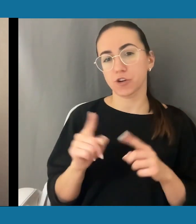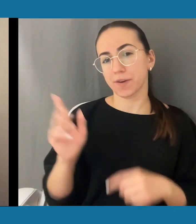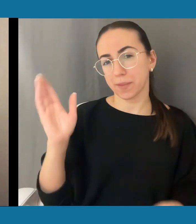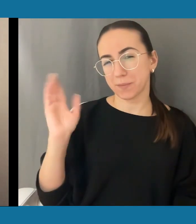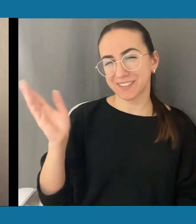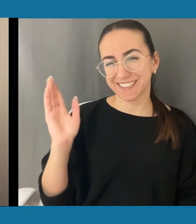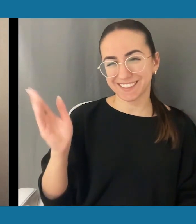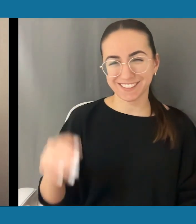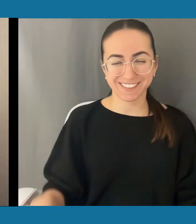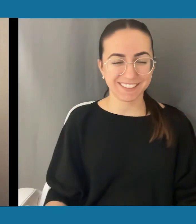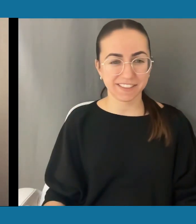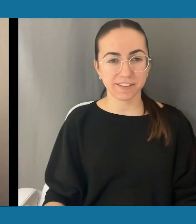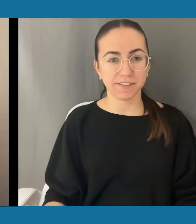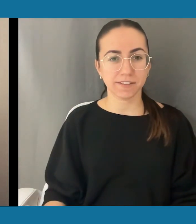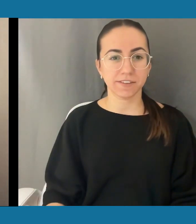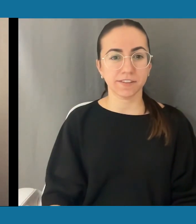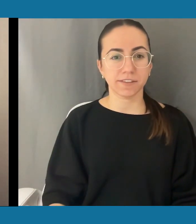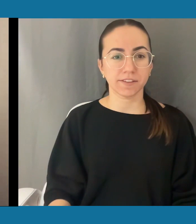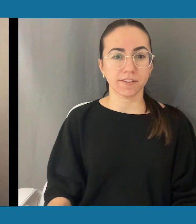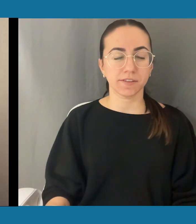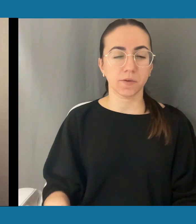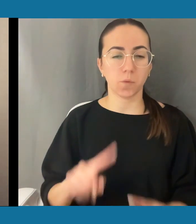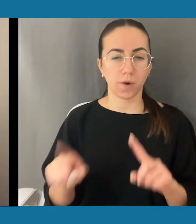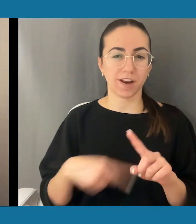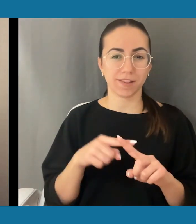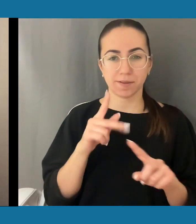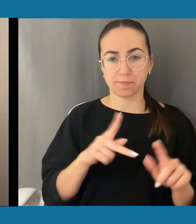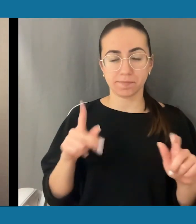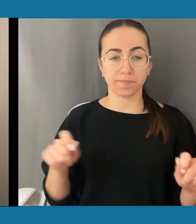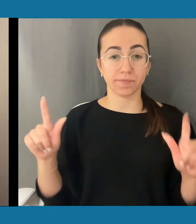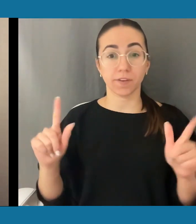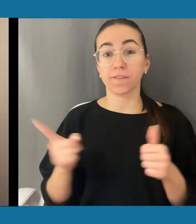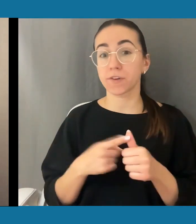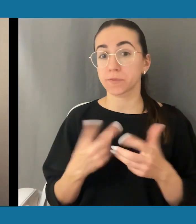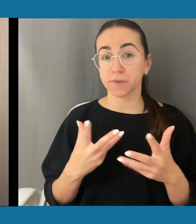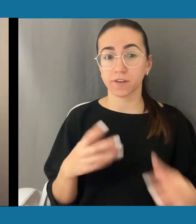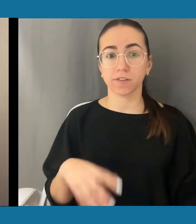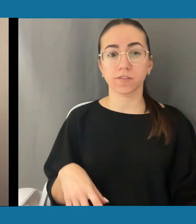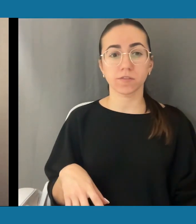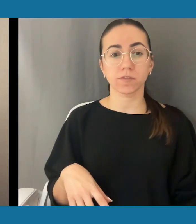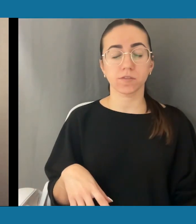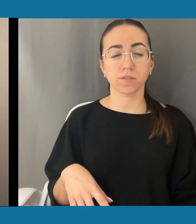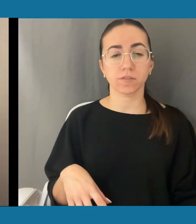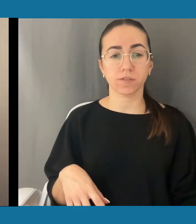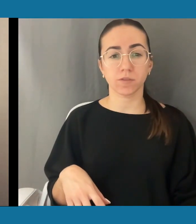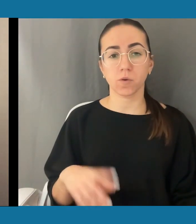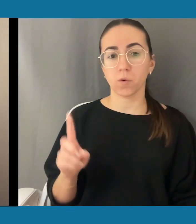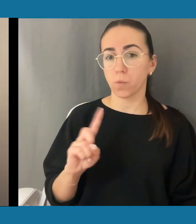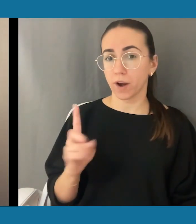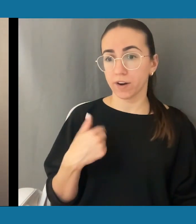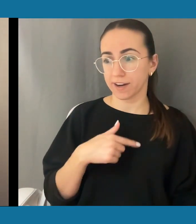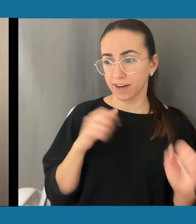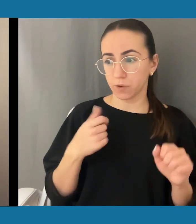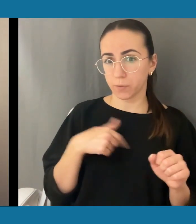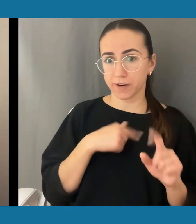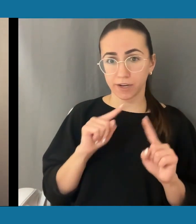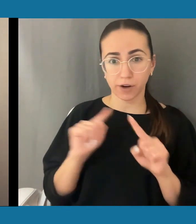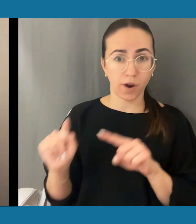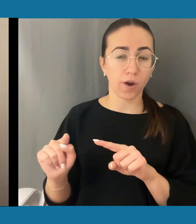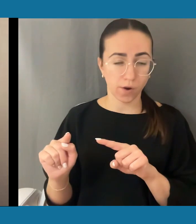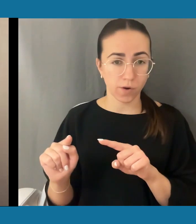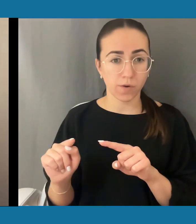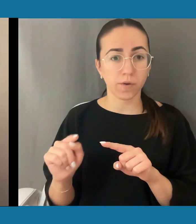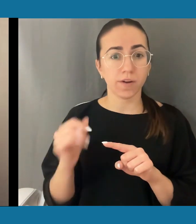one being, where can an individual go if they wanted to obtain a supported